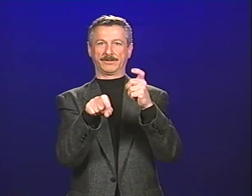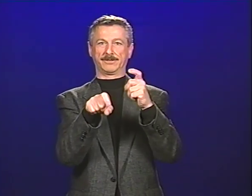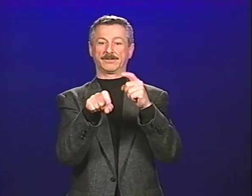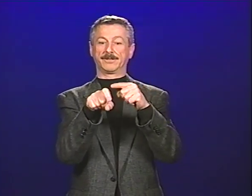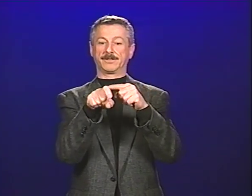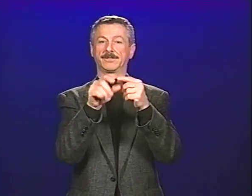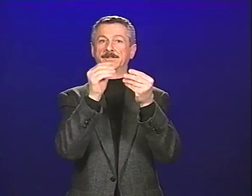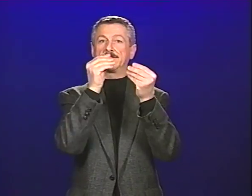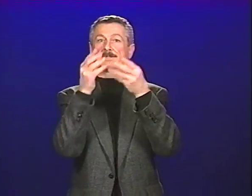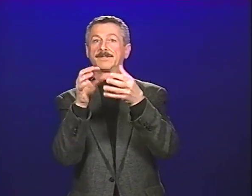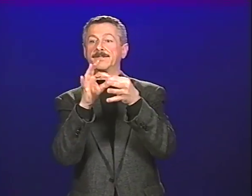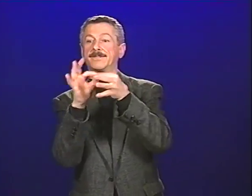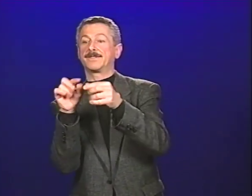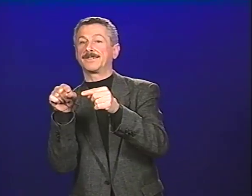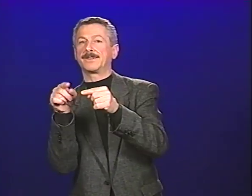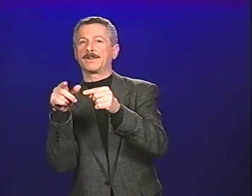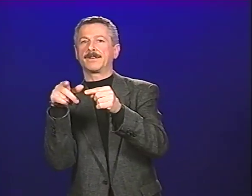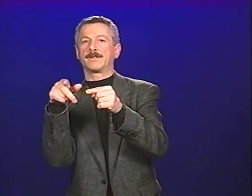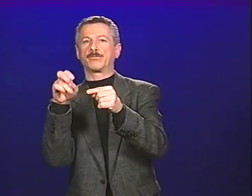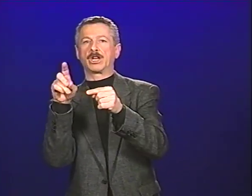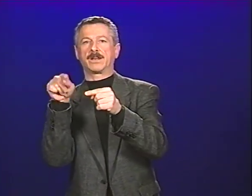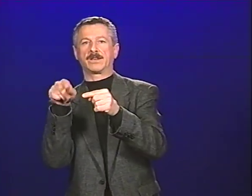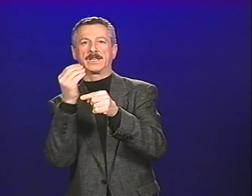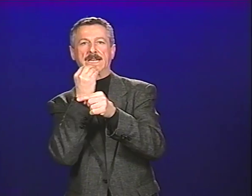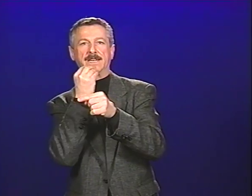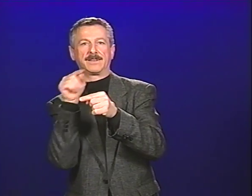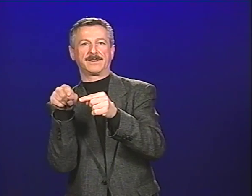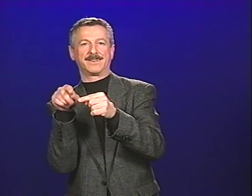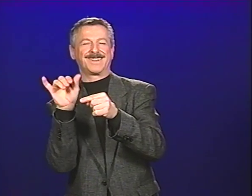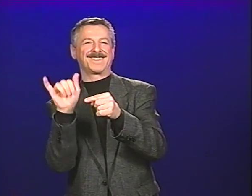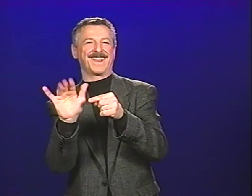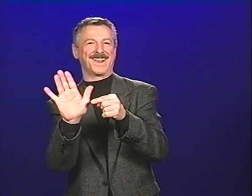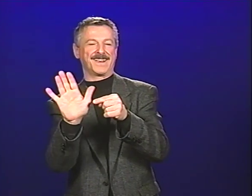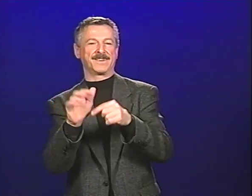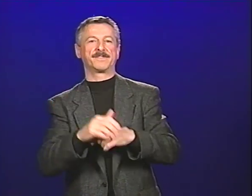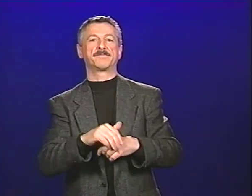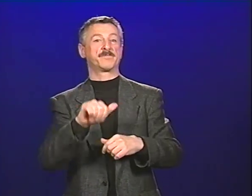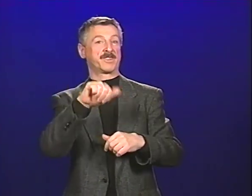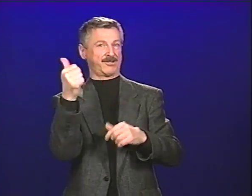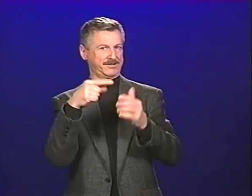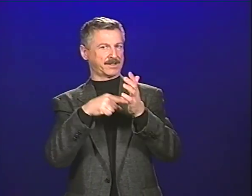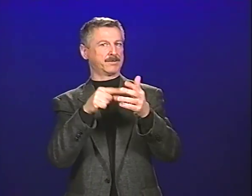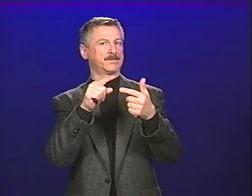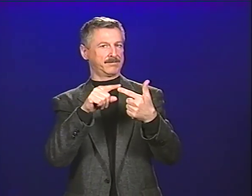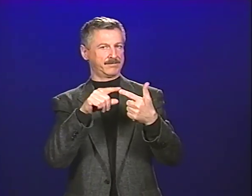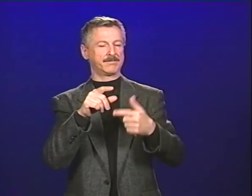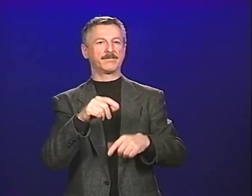an auxiliary verb, conveying information related to the predicate verb eat. Another